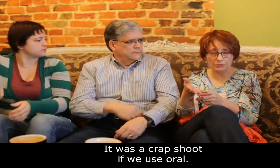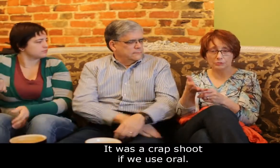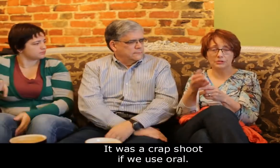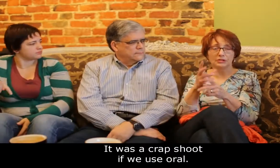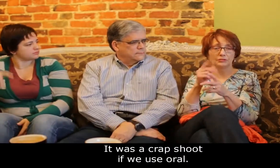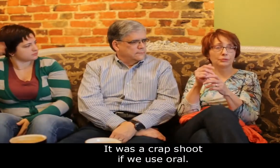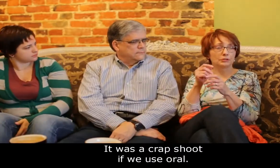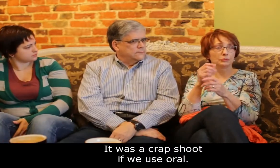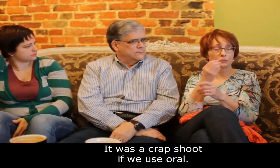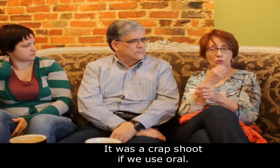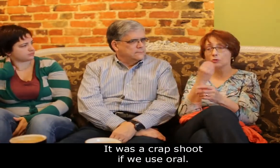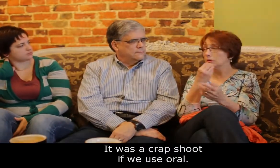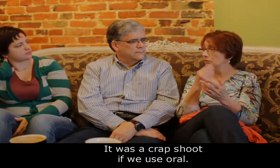crapshoot if we used oral.